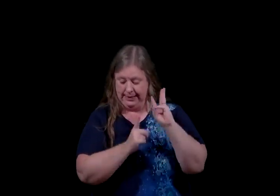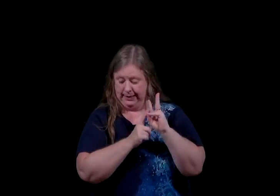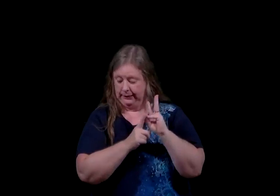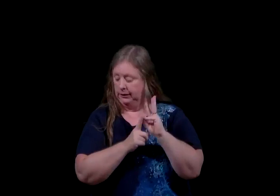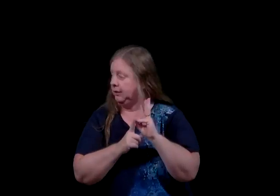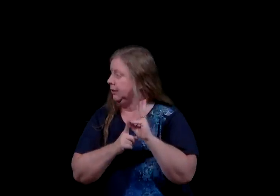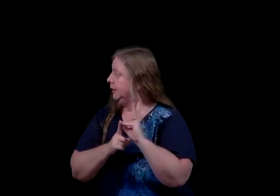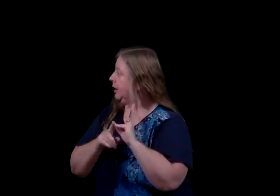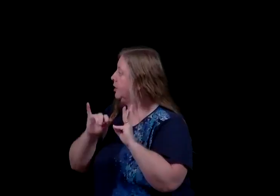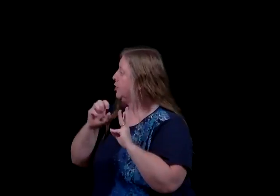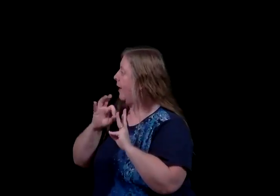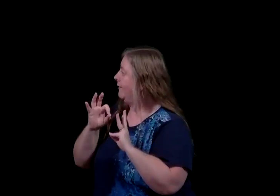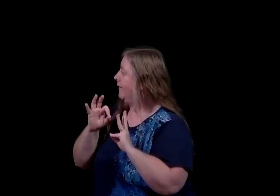well. And then